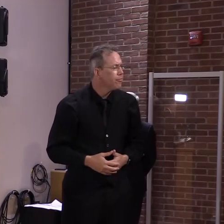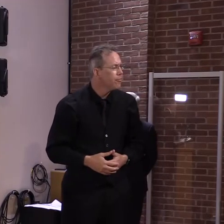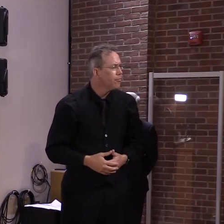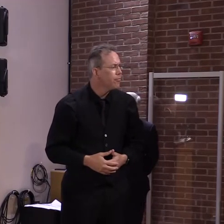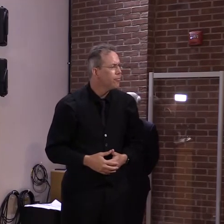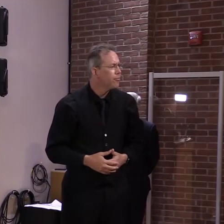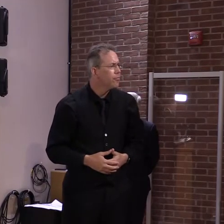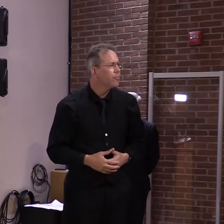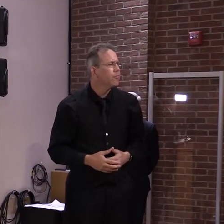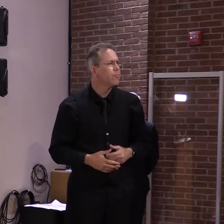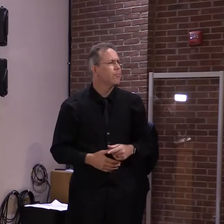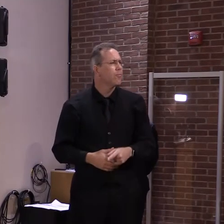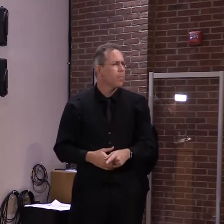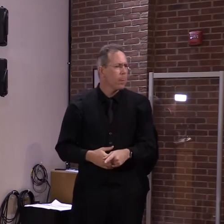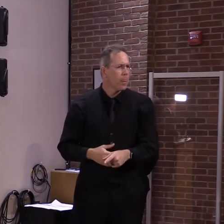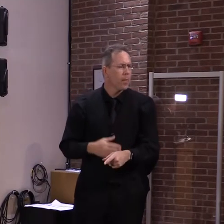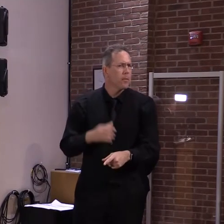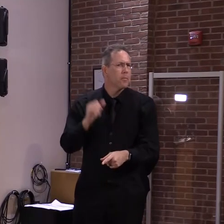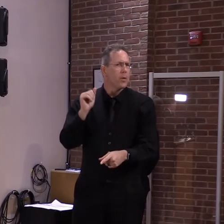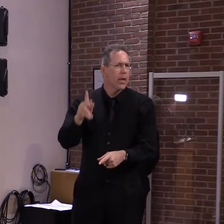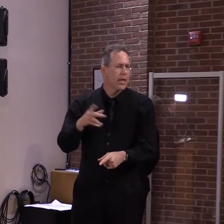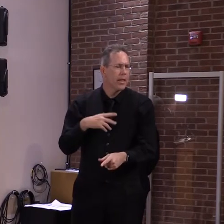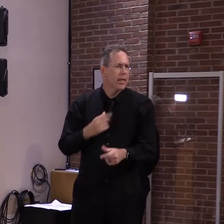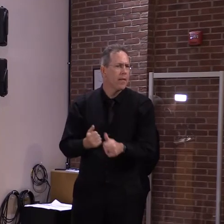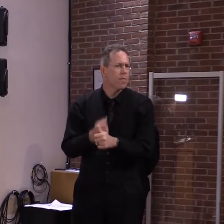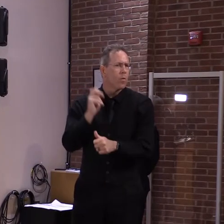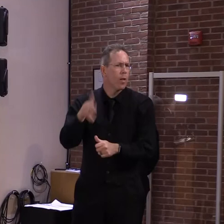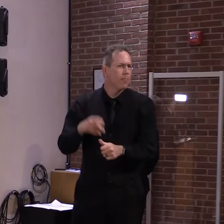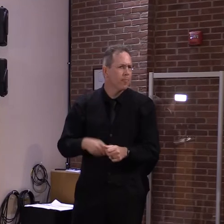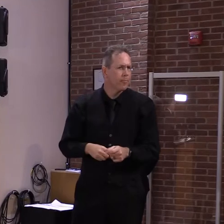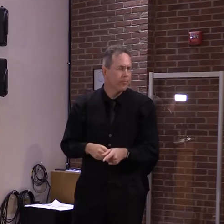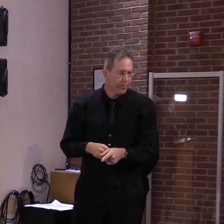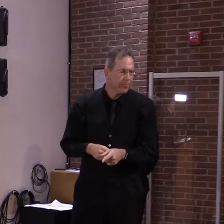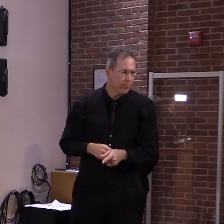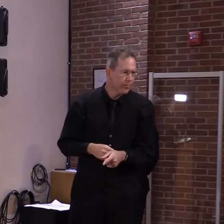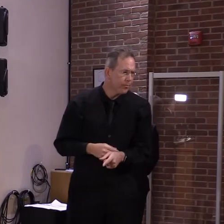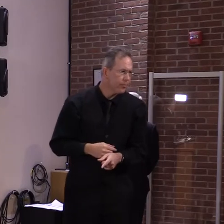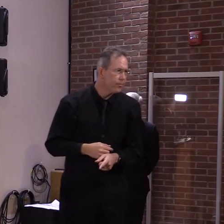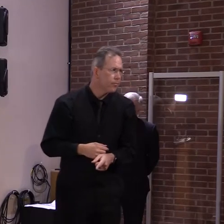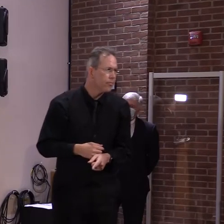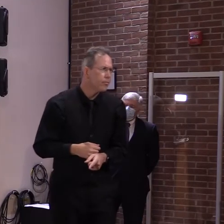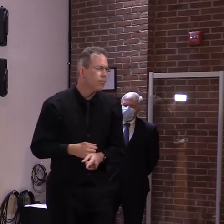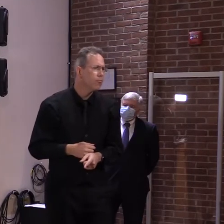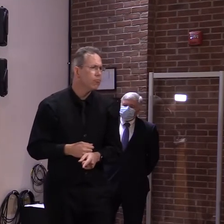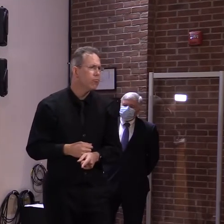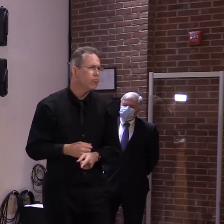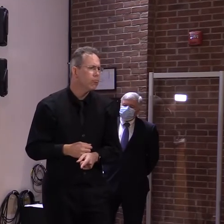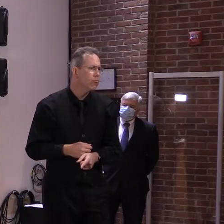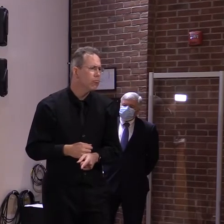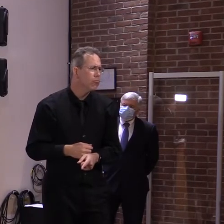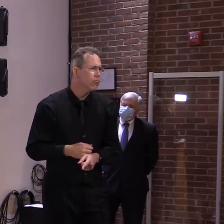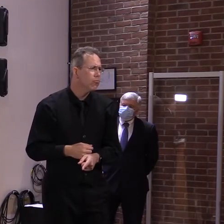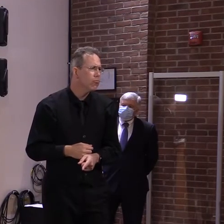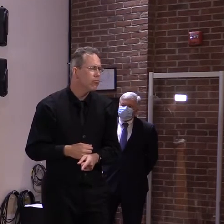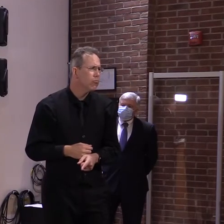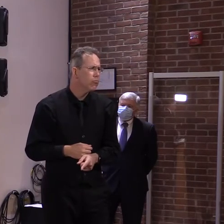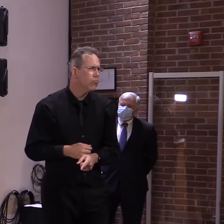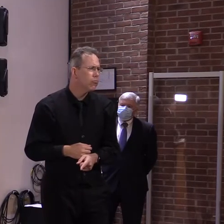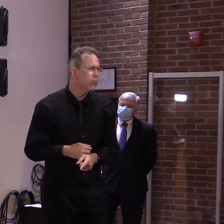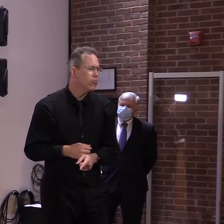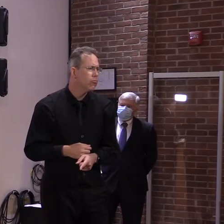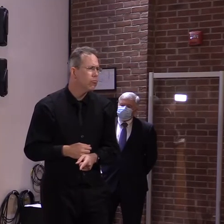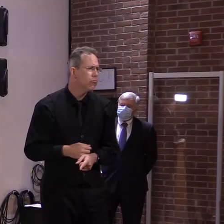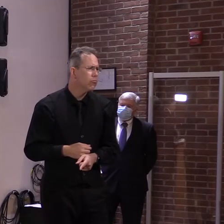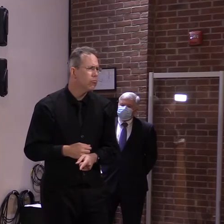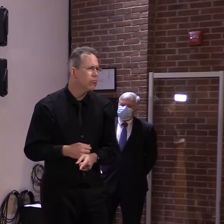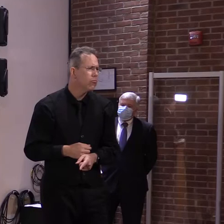Thank you. One other question. Have you heard any more about the possibility of the Senate walking back the decision on